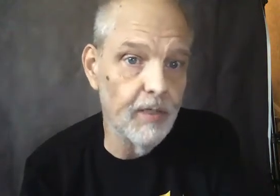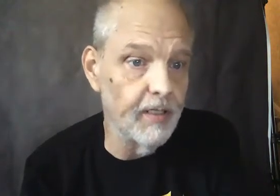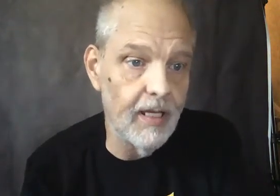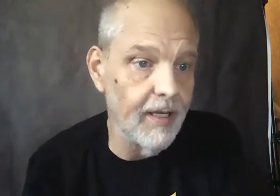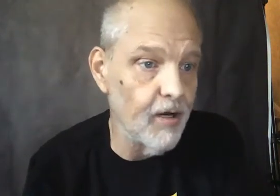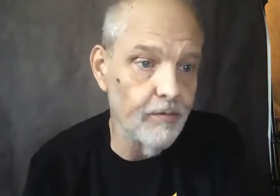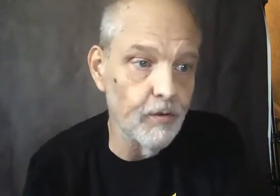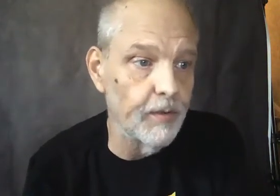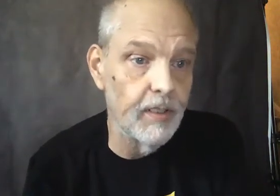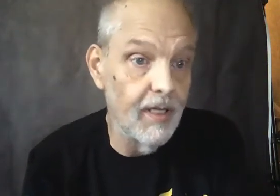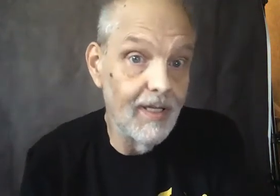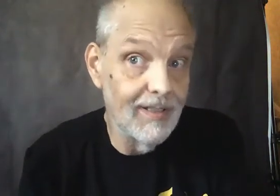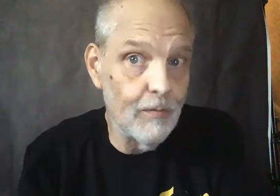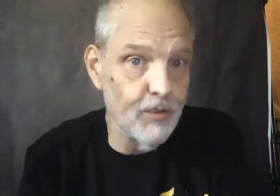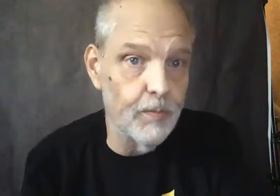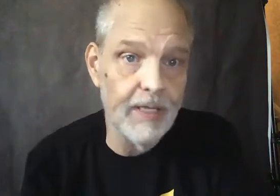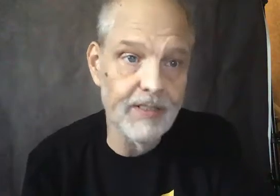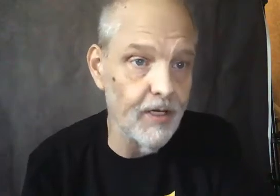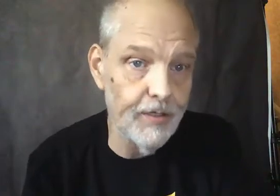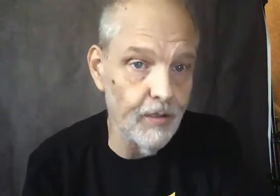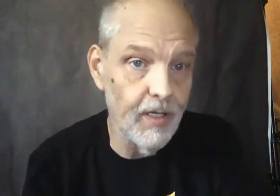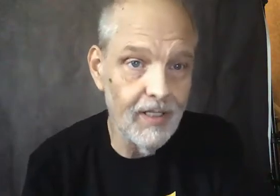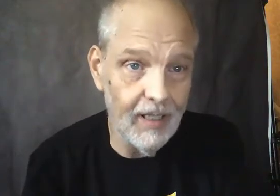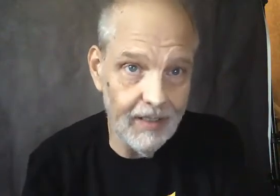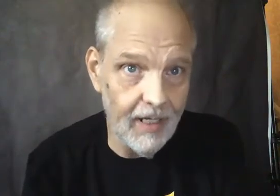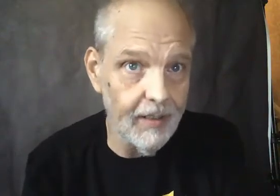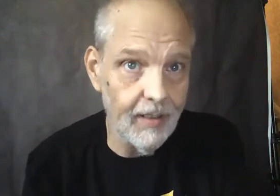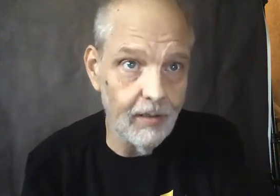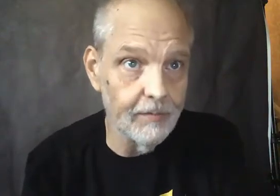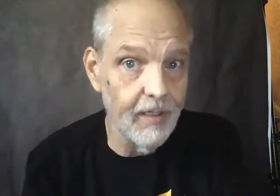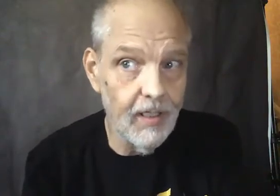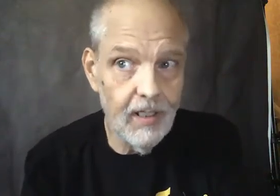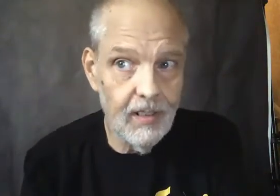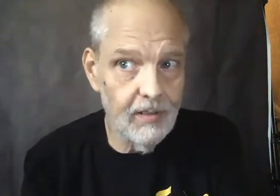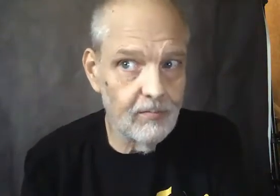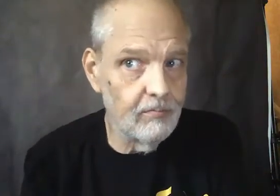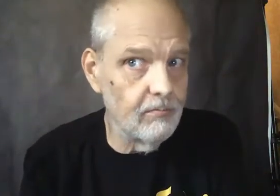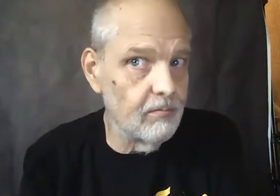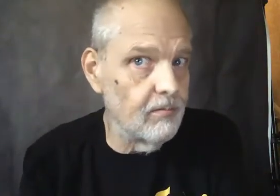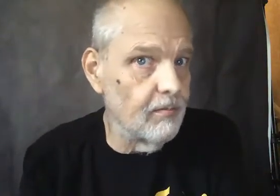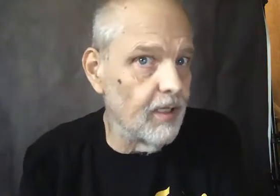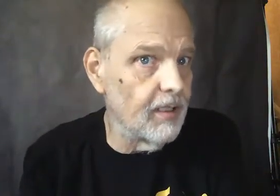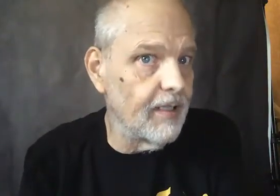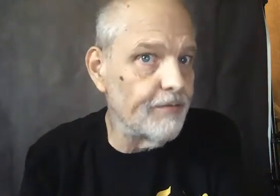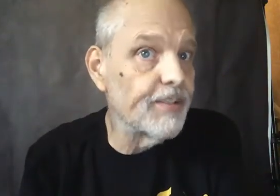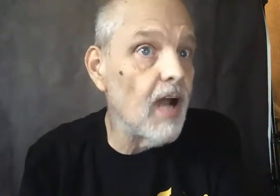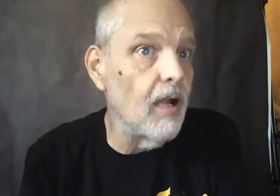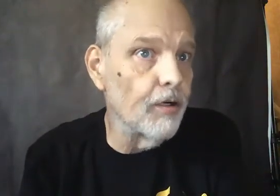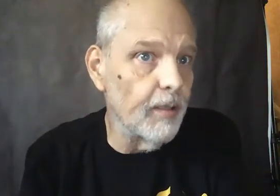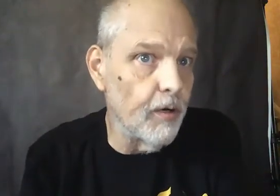somebody taking care of you, and that was your best scenario. Like the idea of a deaf scholarly